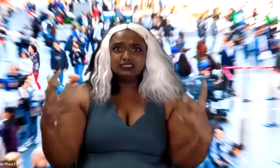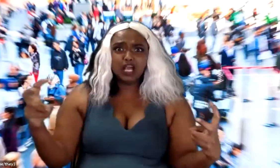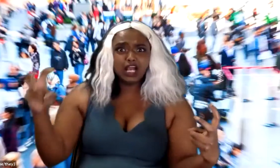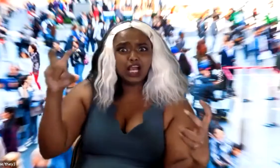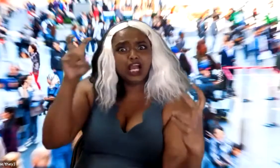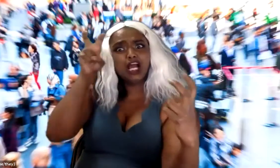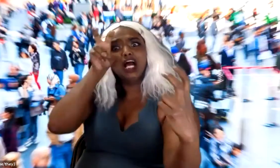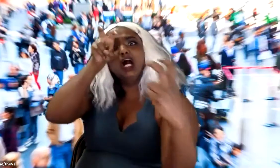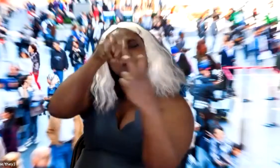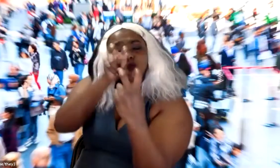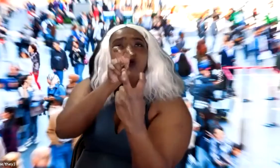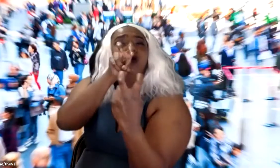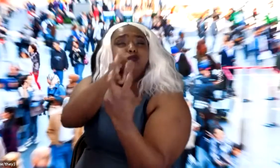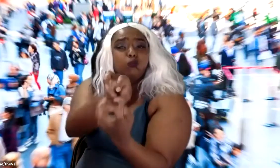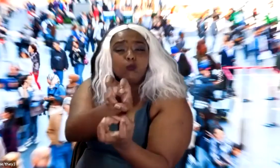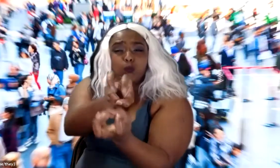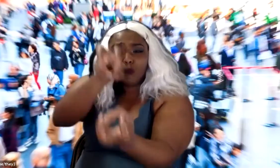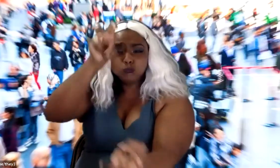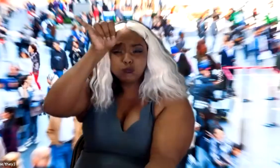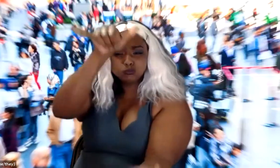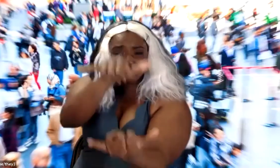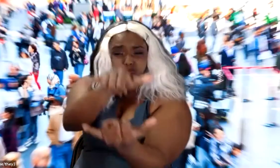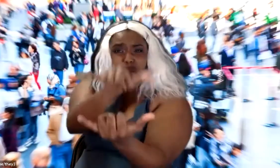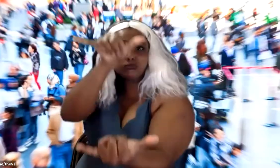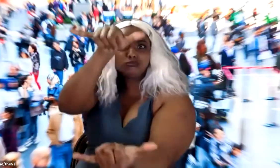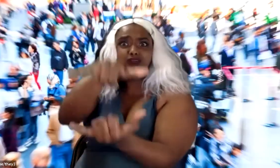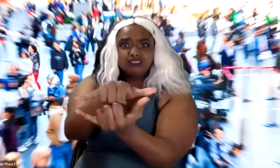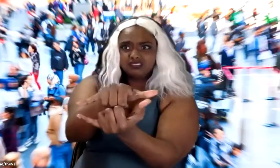They are eating the planet, gobbling it up.